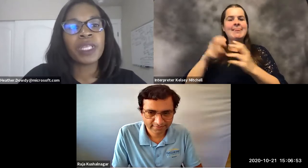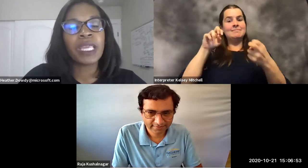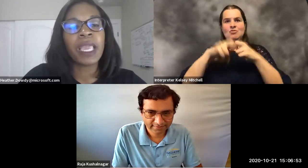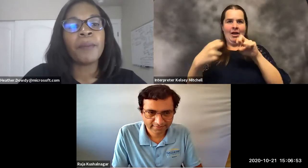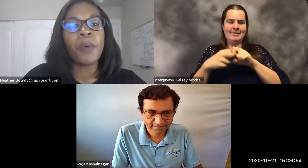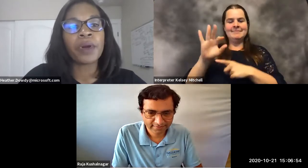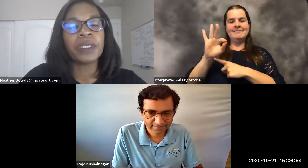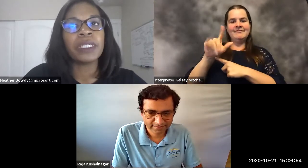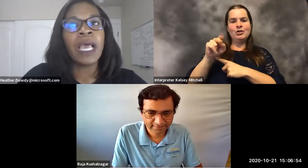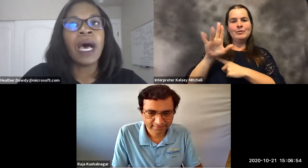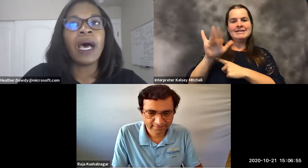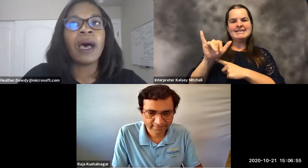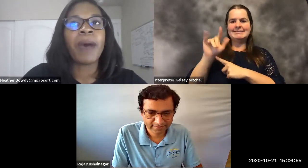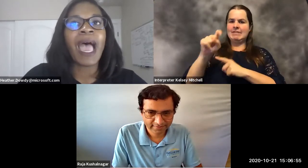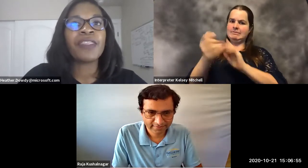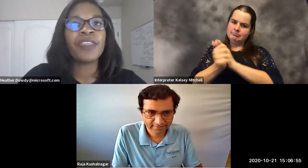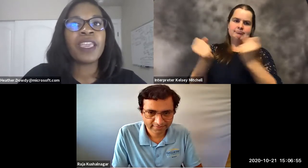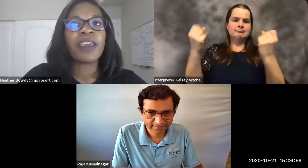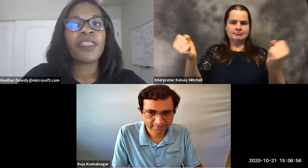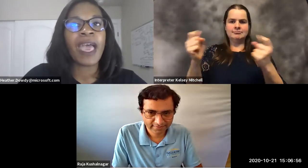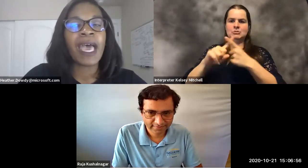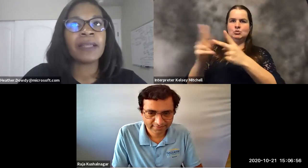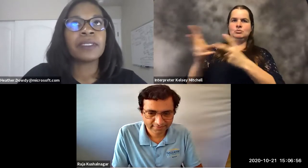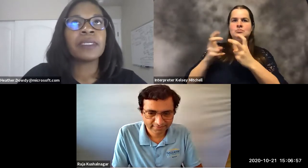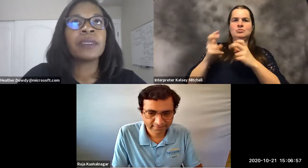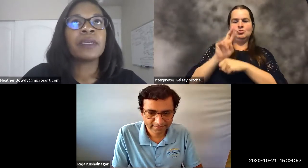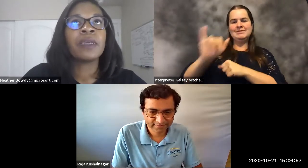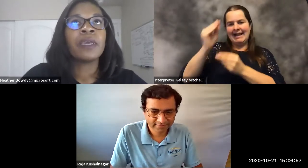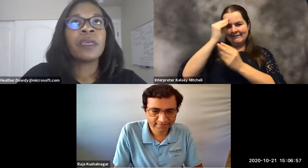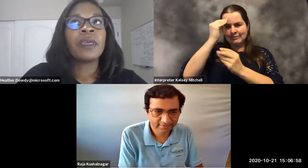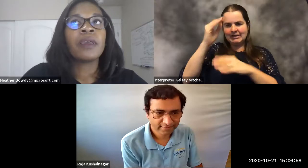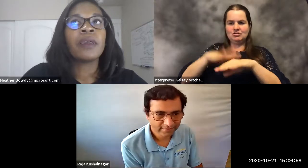is really important. I think that